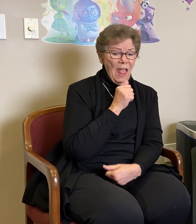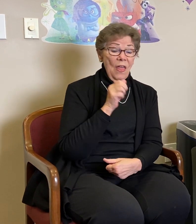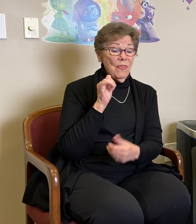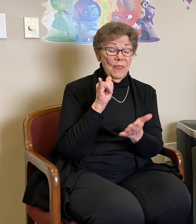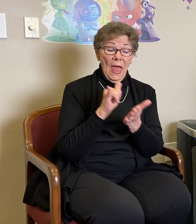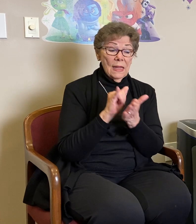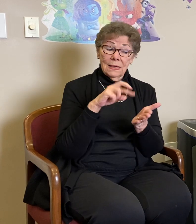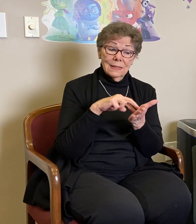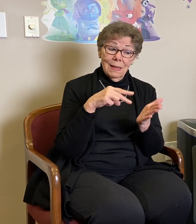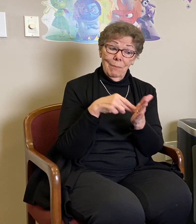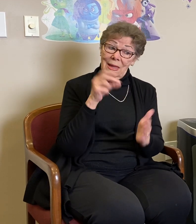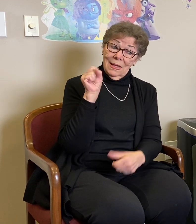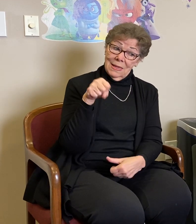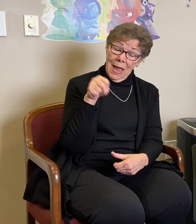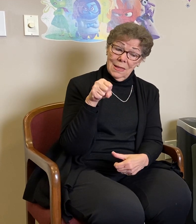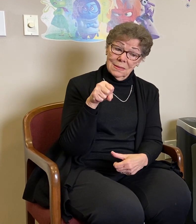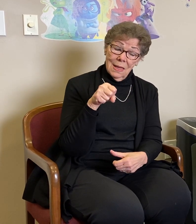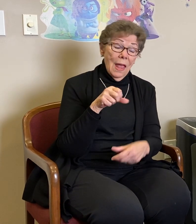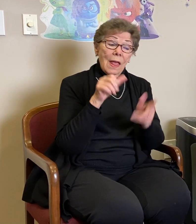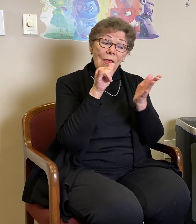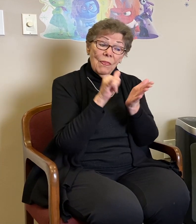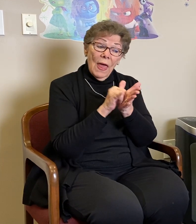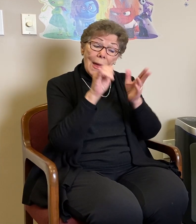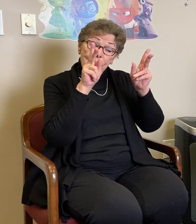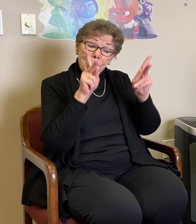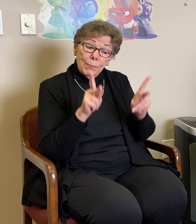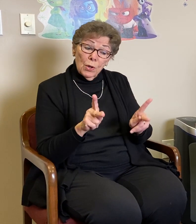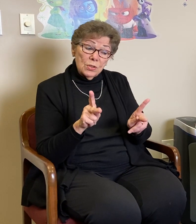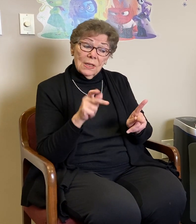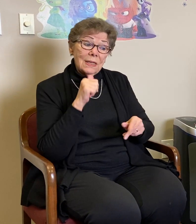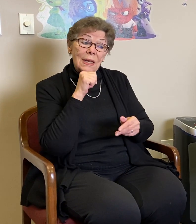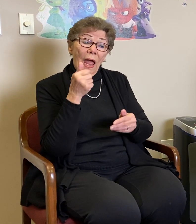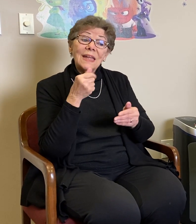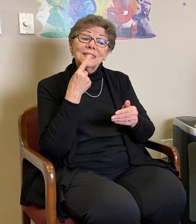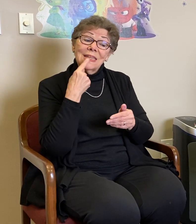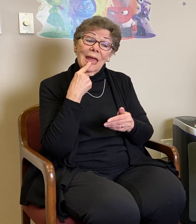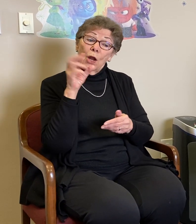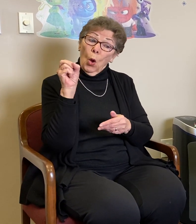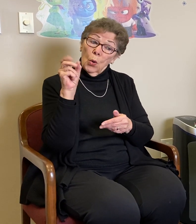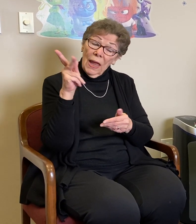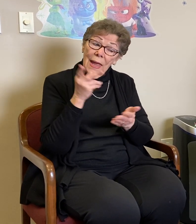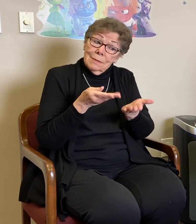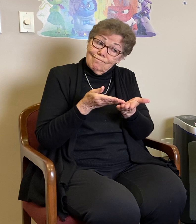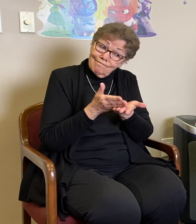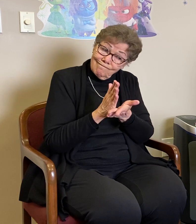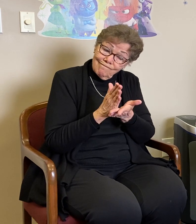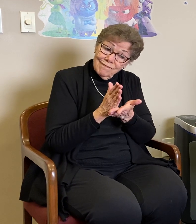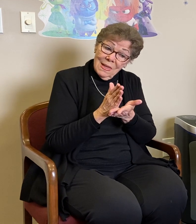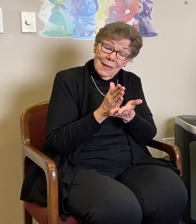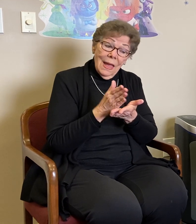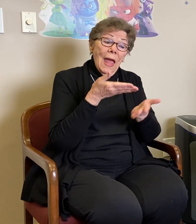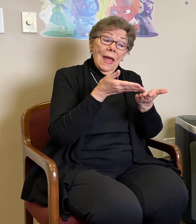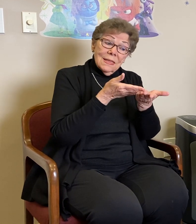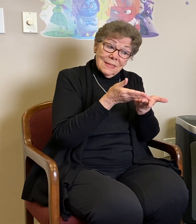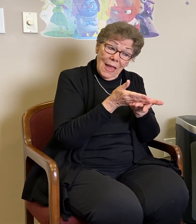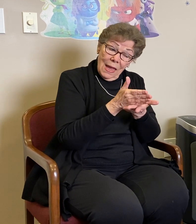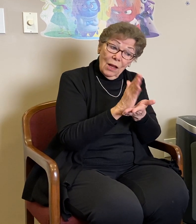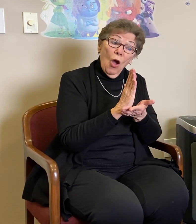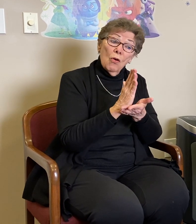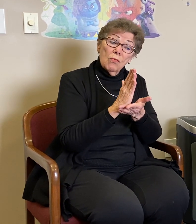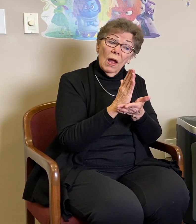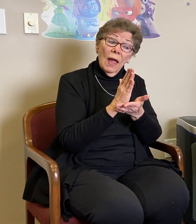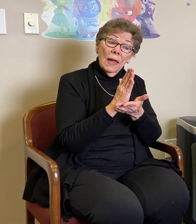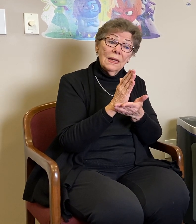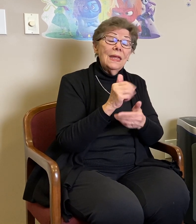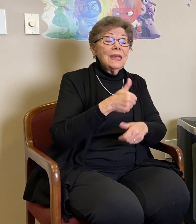yes. The person has not given their consent. Consent is another important word for